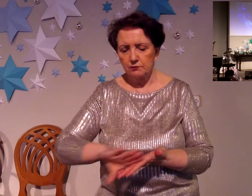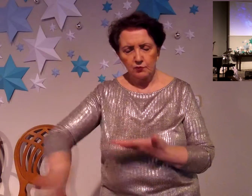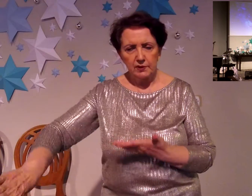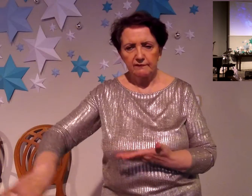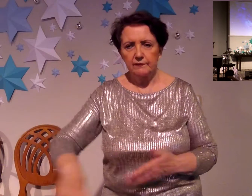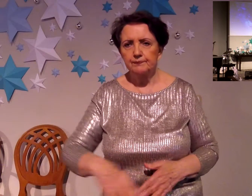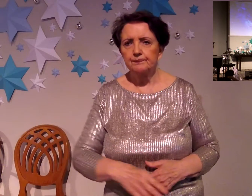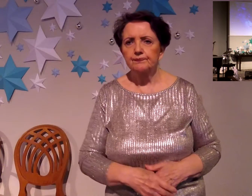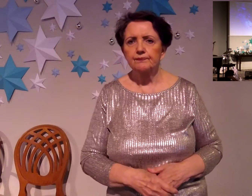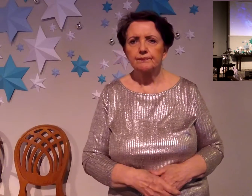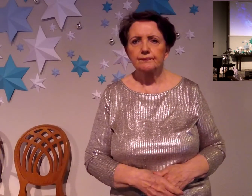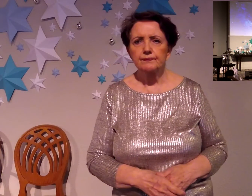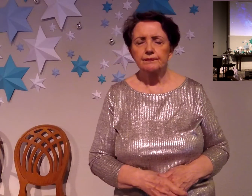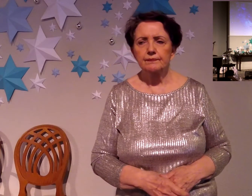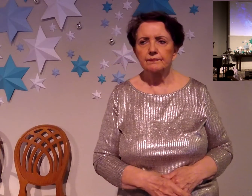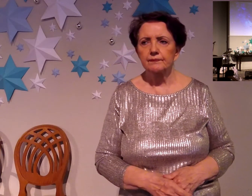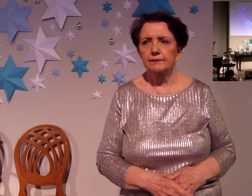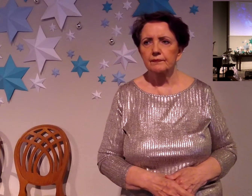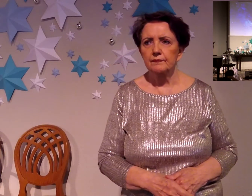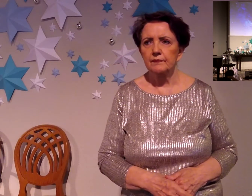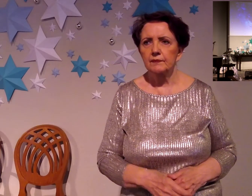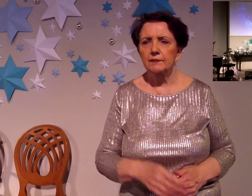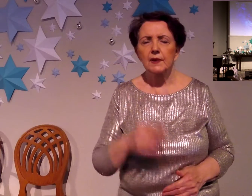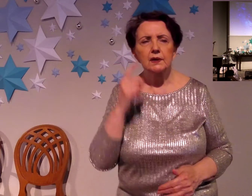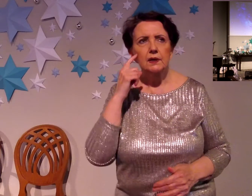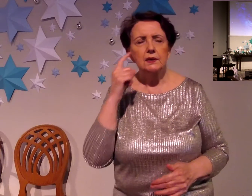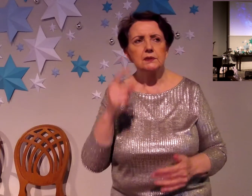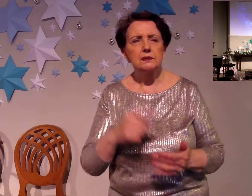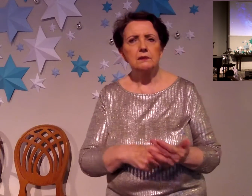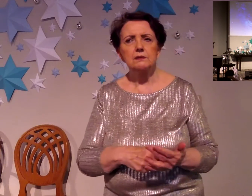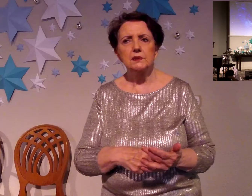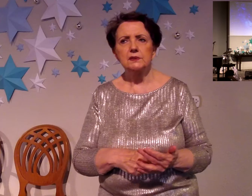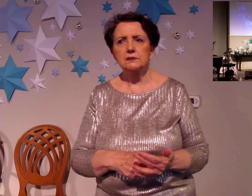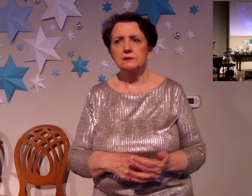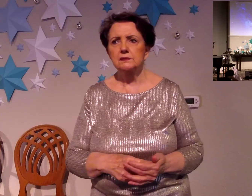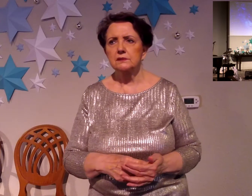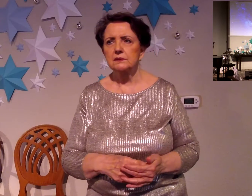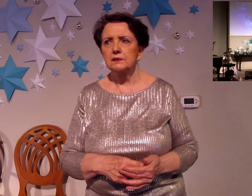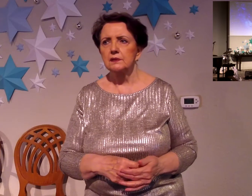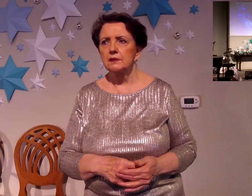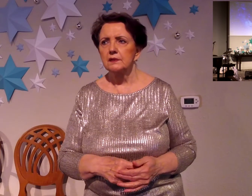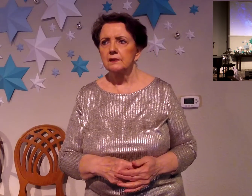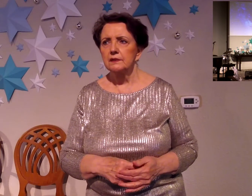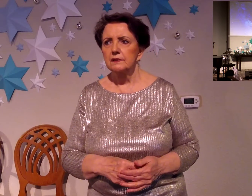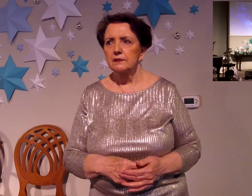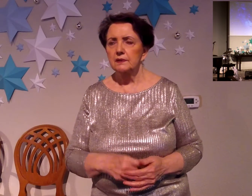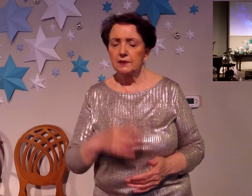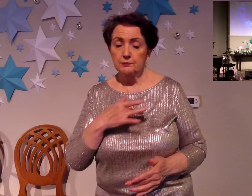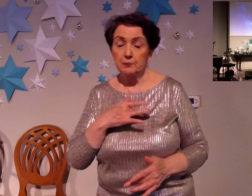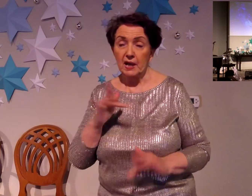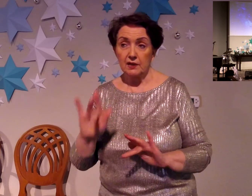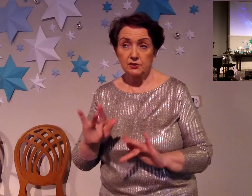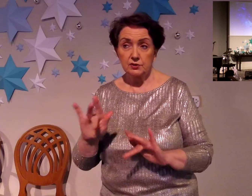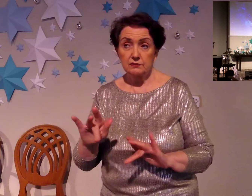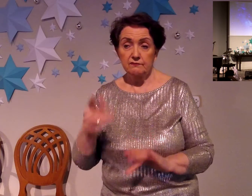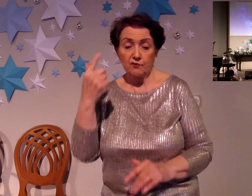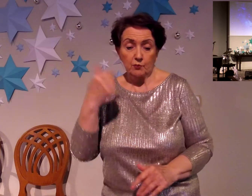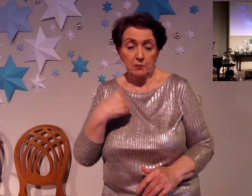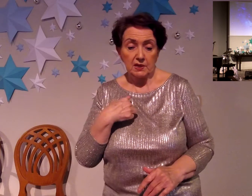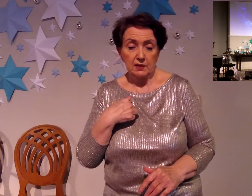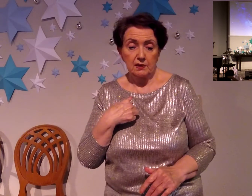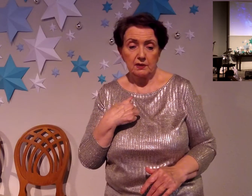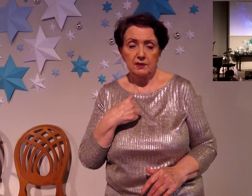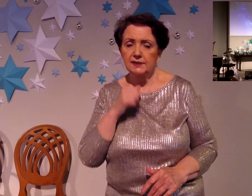I also really noticed that for me, compassion is very